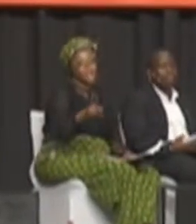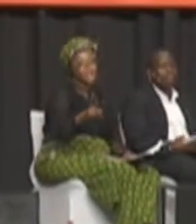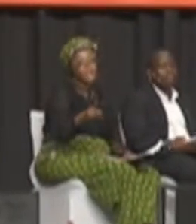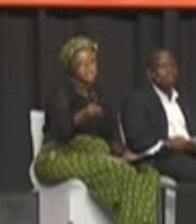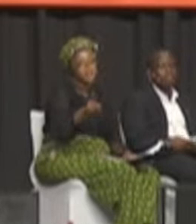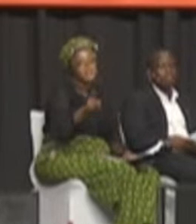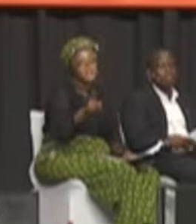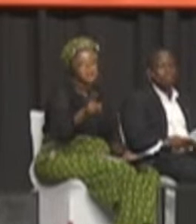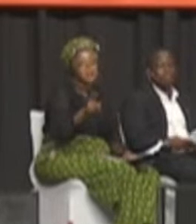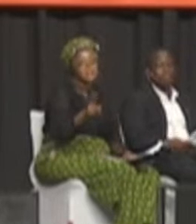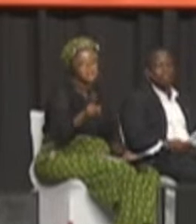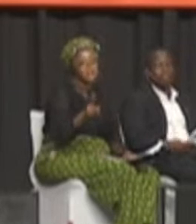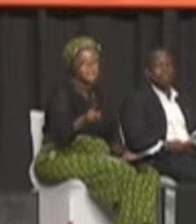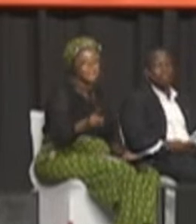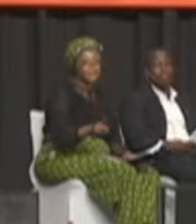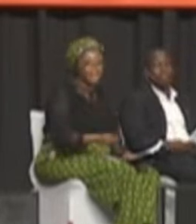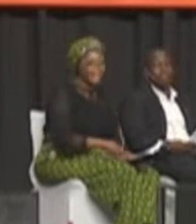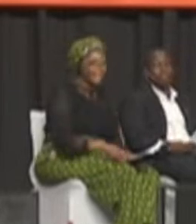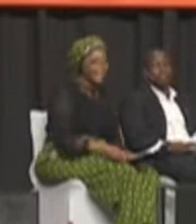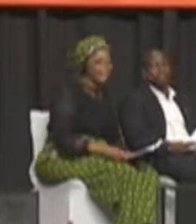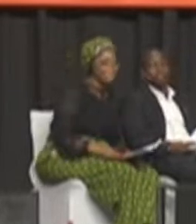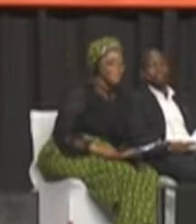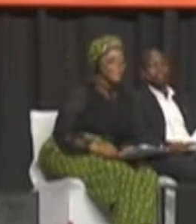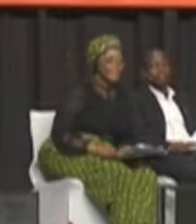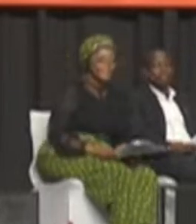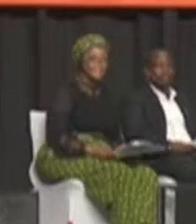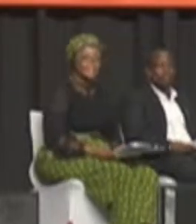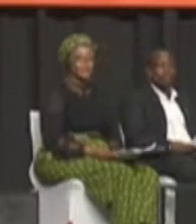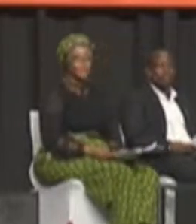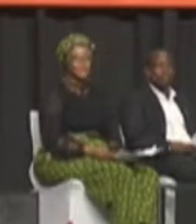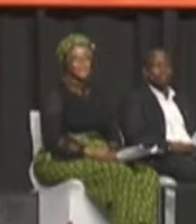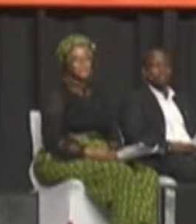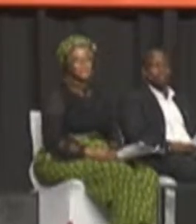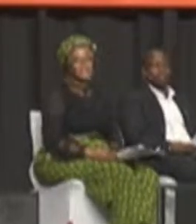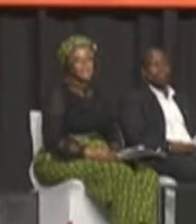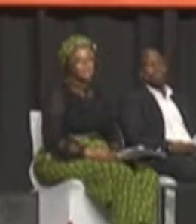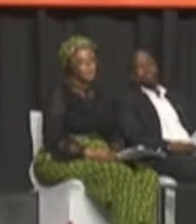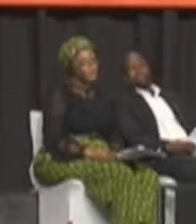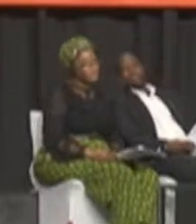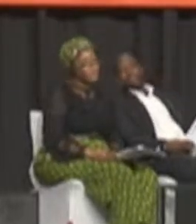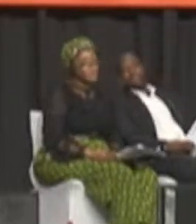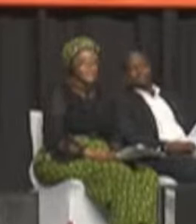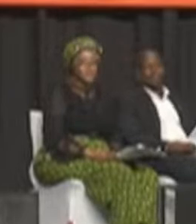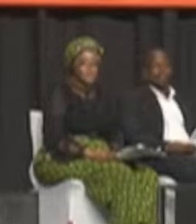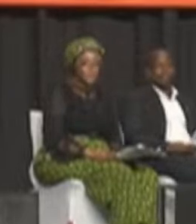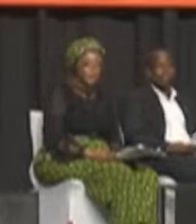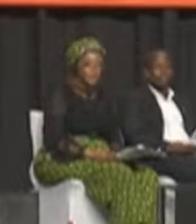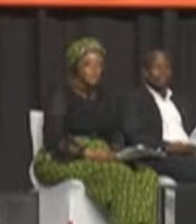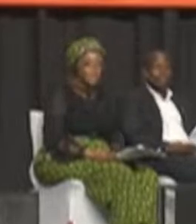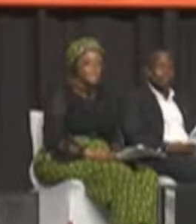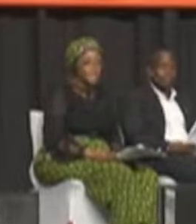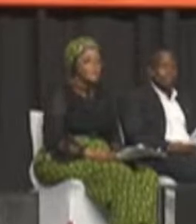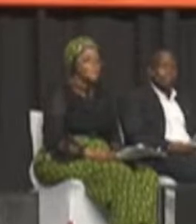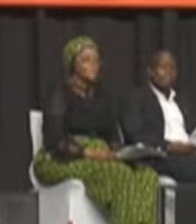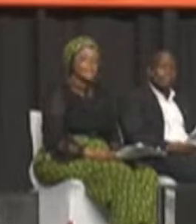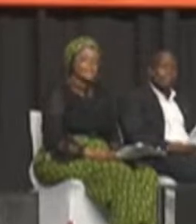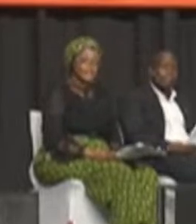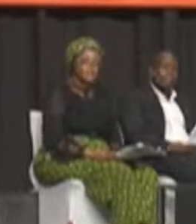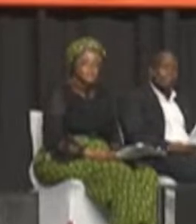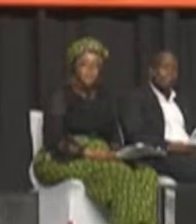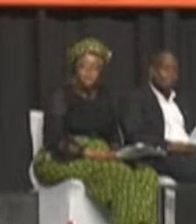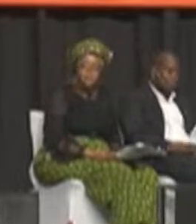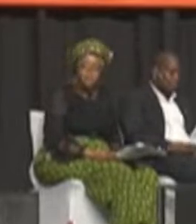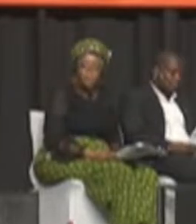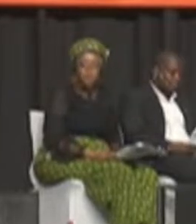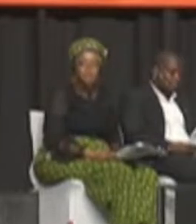got a clock here. It's just gone 0, 0, 0. I've been counting it, hoping that we take more questions, but I do apologize because I'd